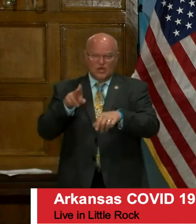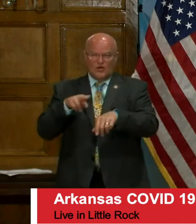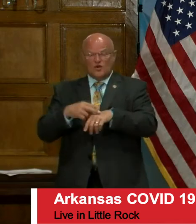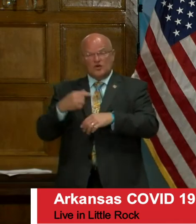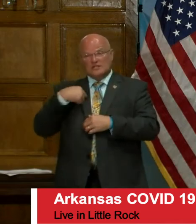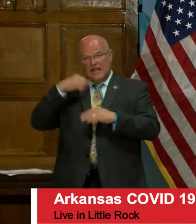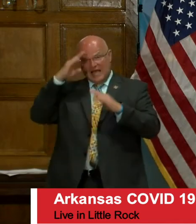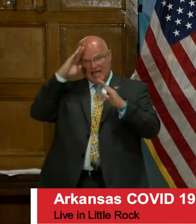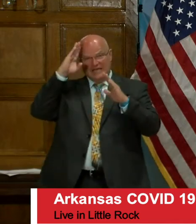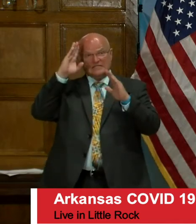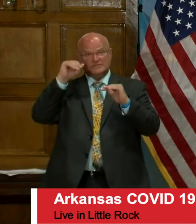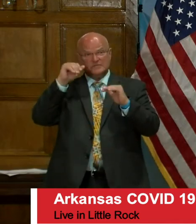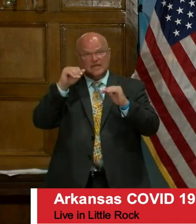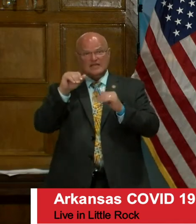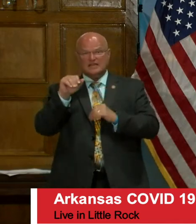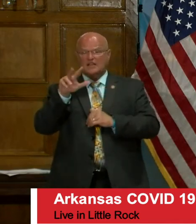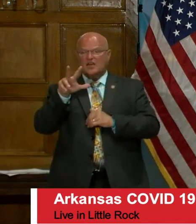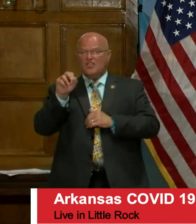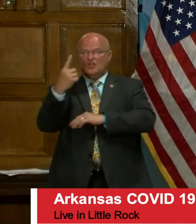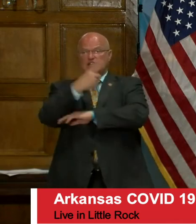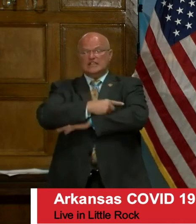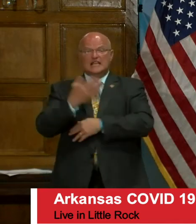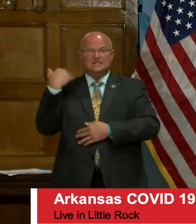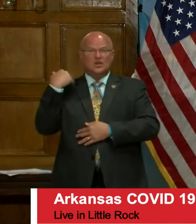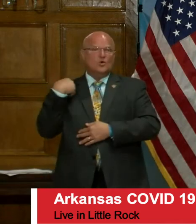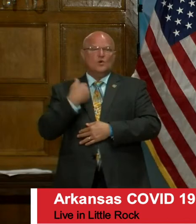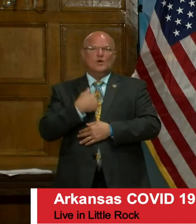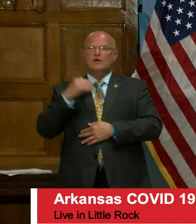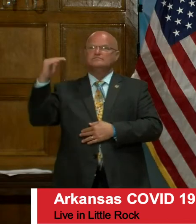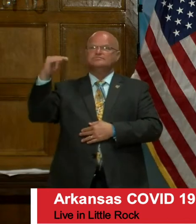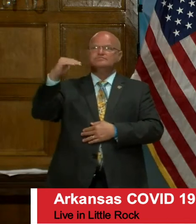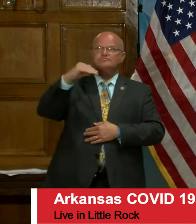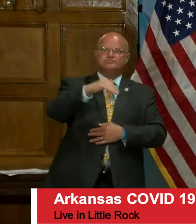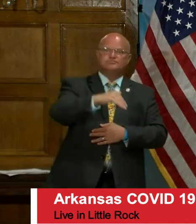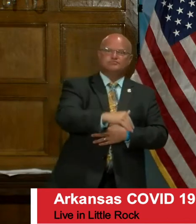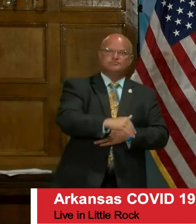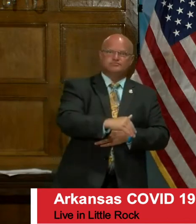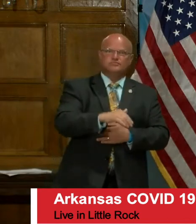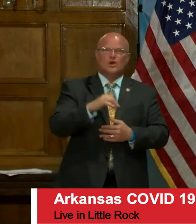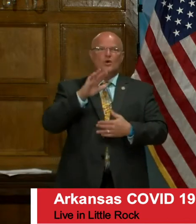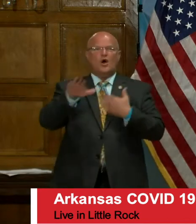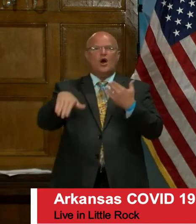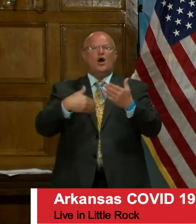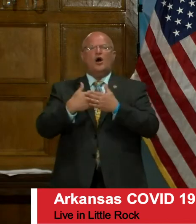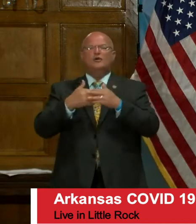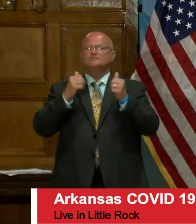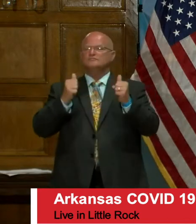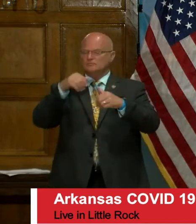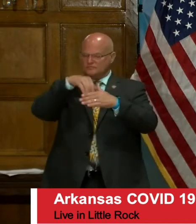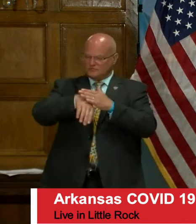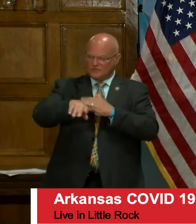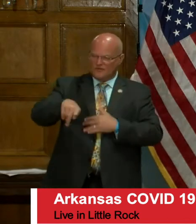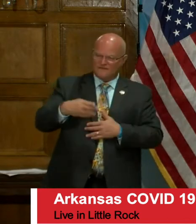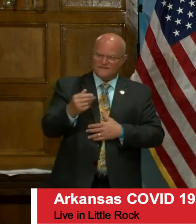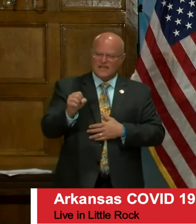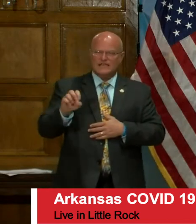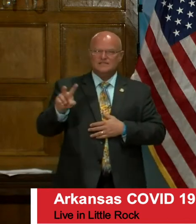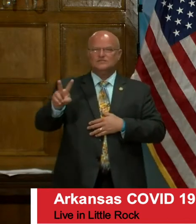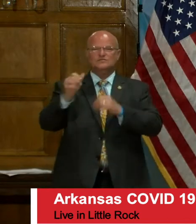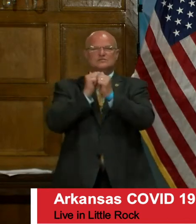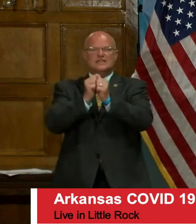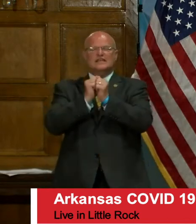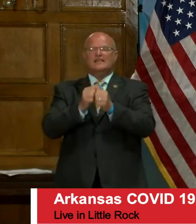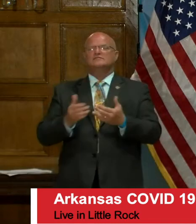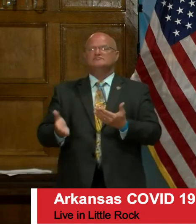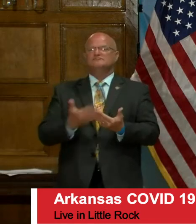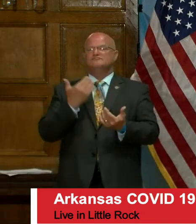I expected 30 days ago that we were on the decline and that we were all going to be able to go into phase 2